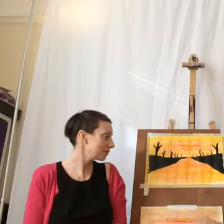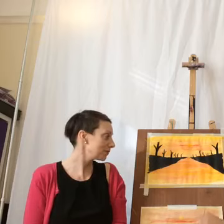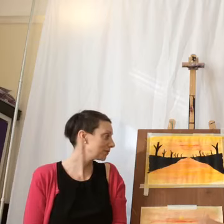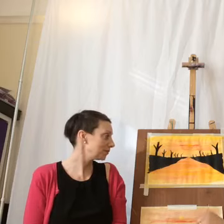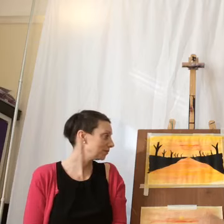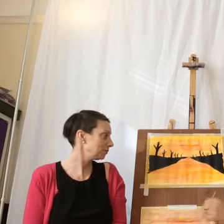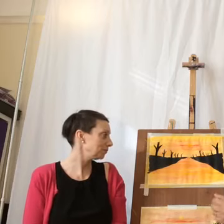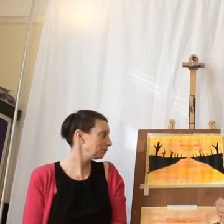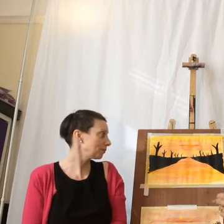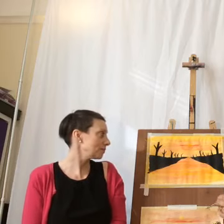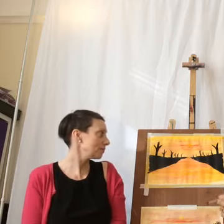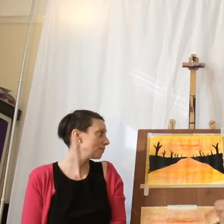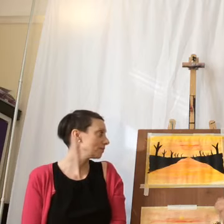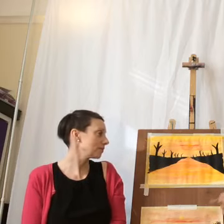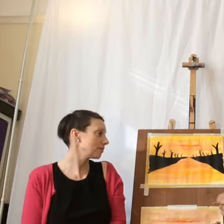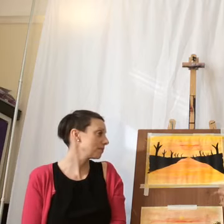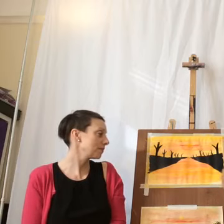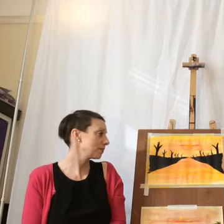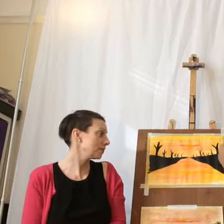And